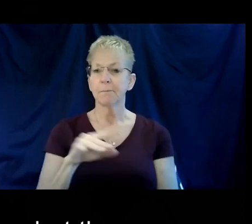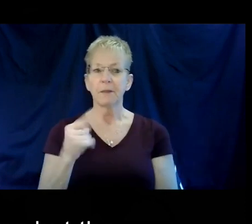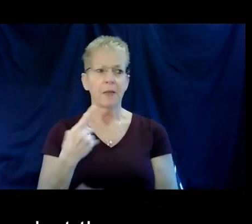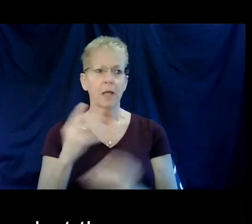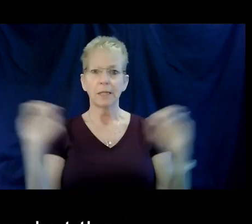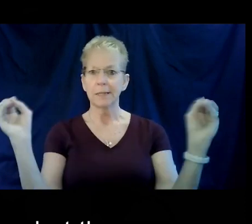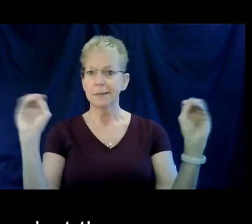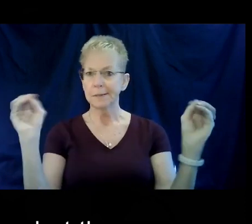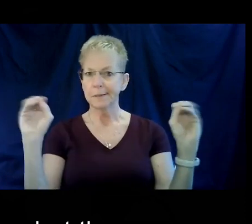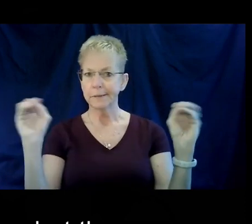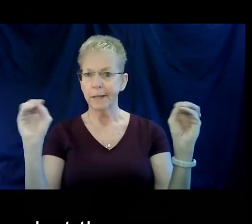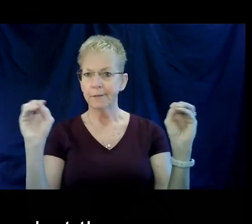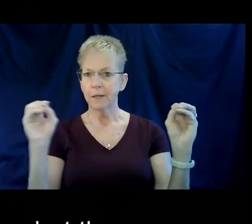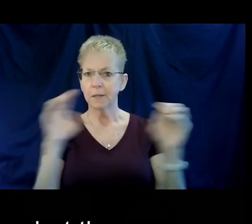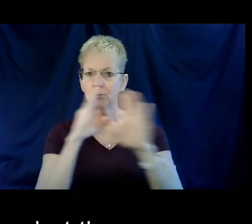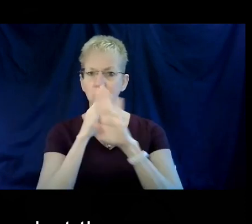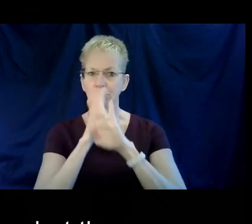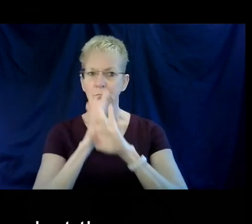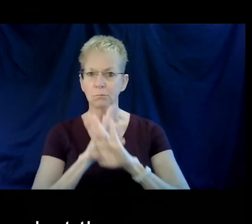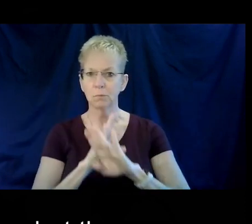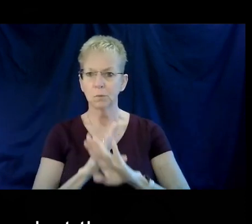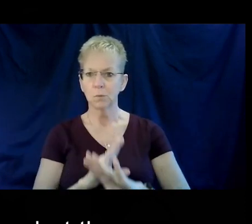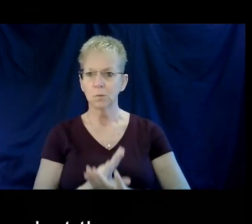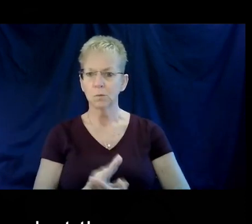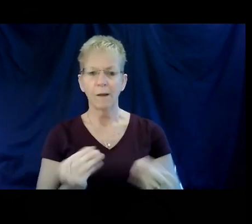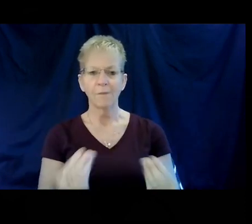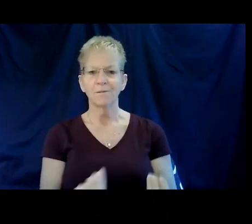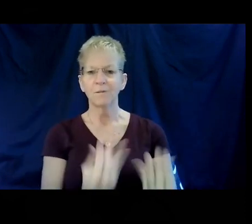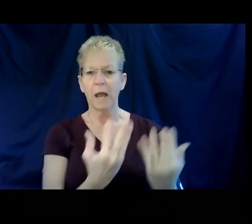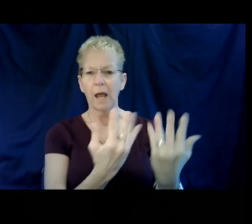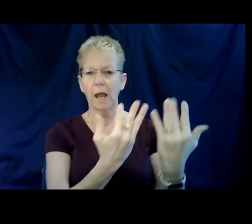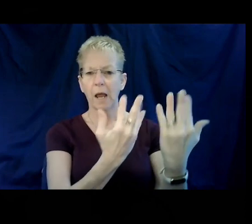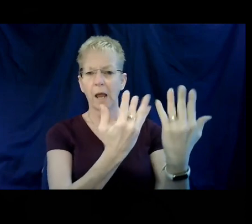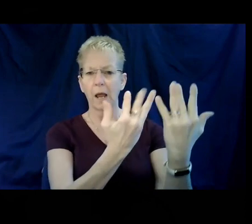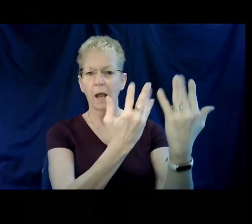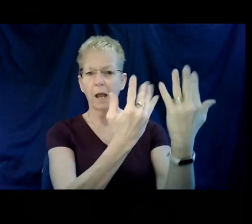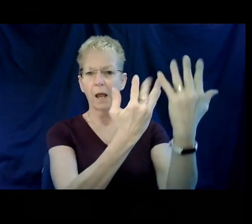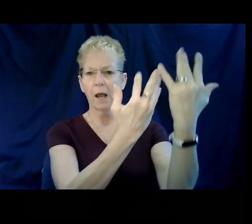but the motionless reflection of flames in the fog.